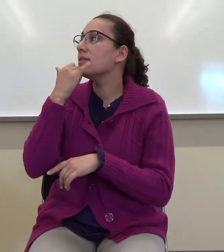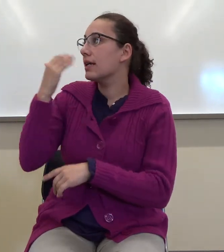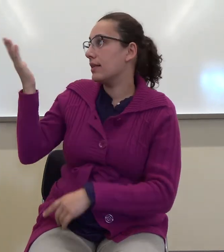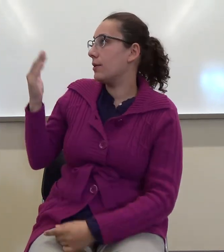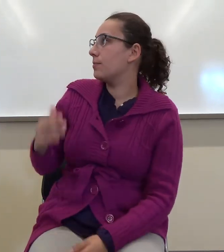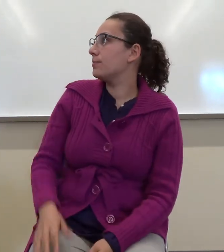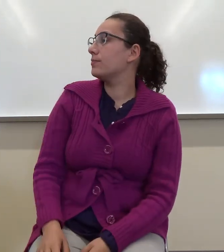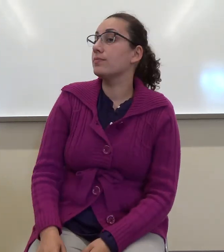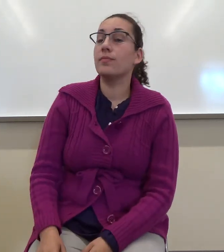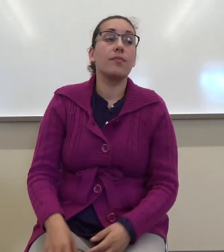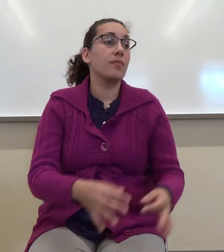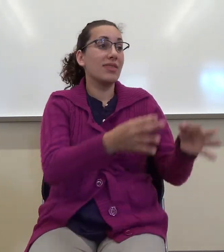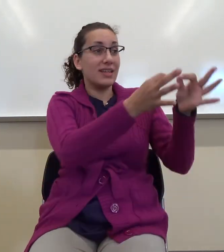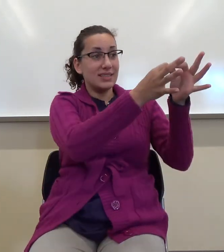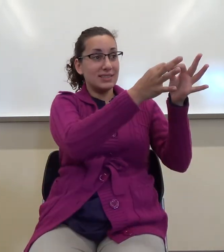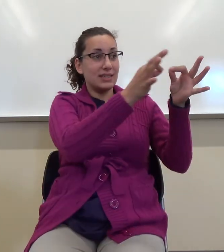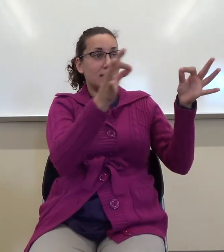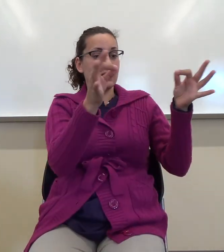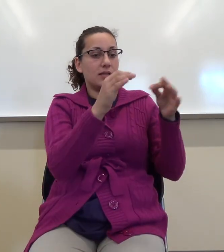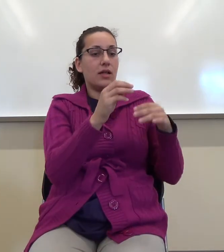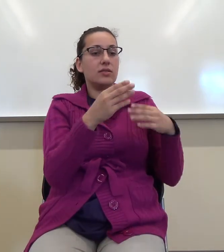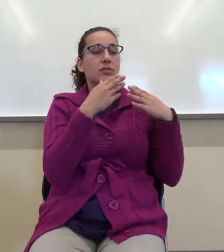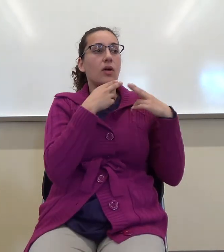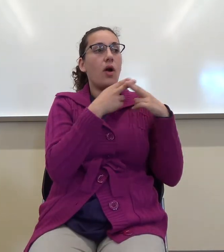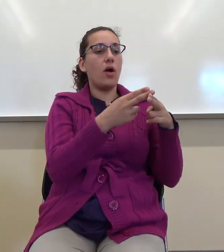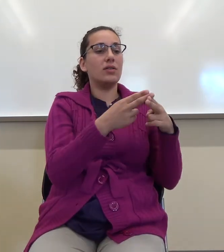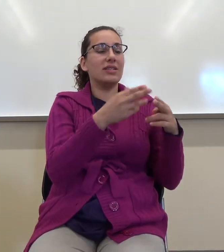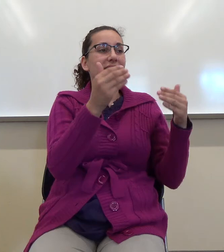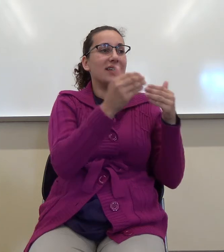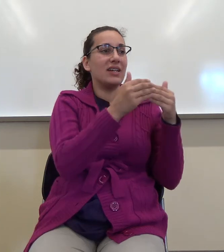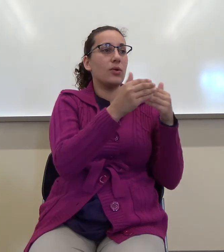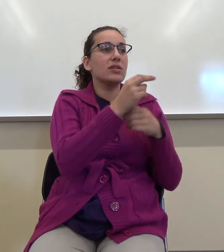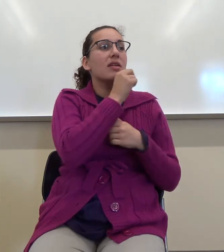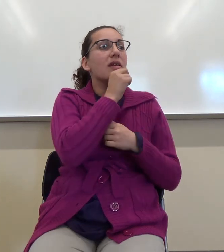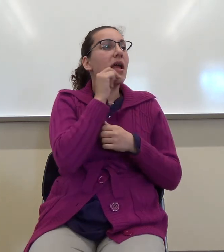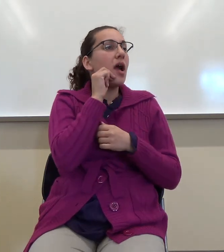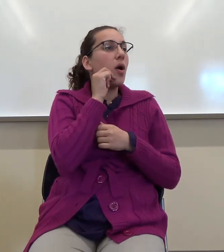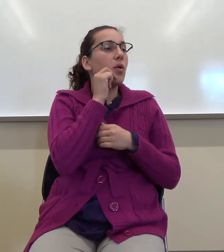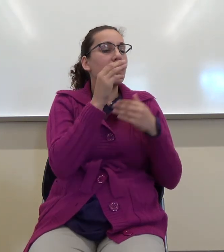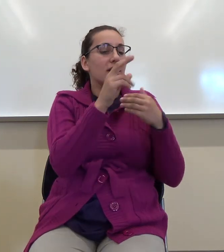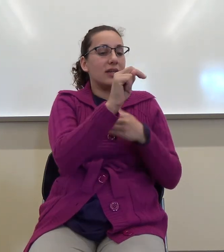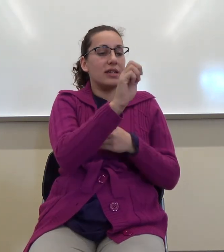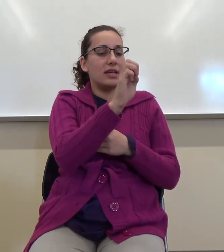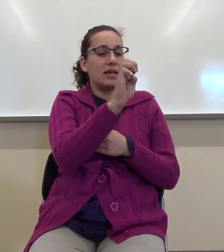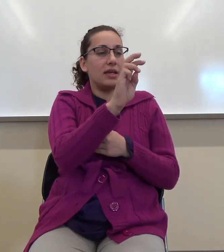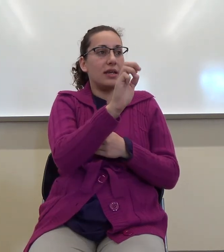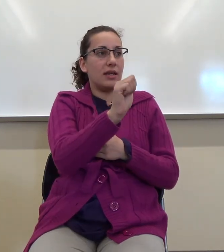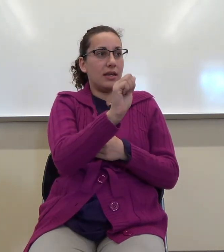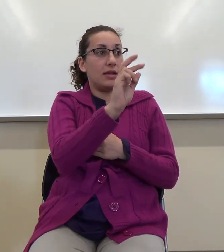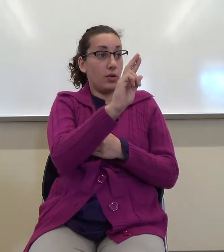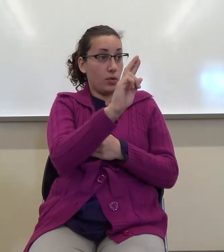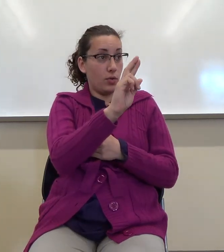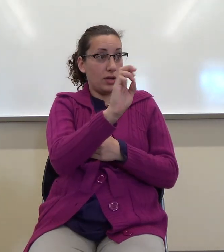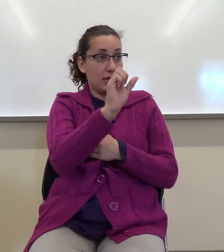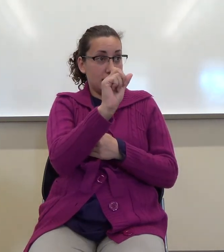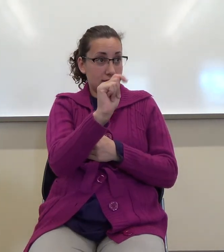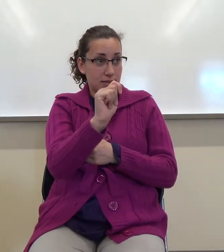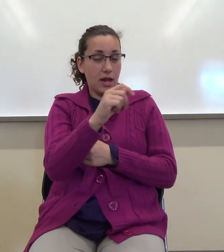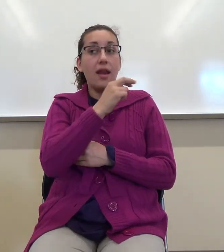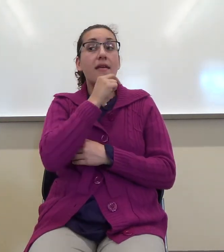called a nearest noun error. When you have this word so close to this one, your brain says, yeah, a sentence